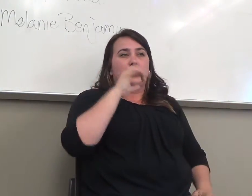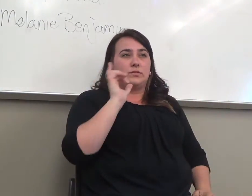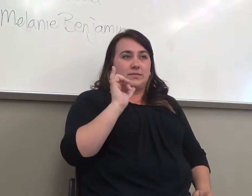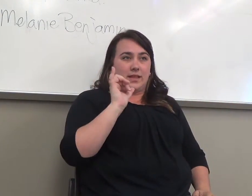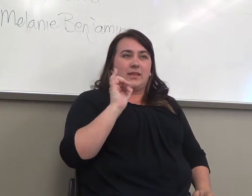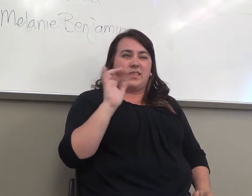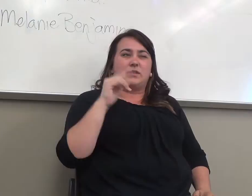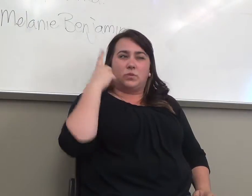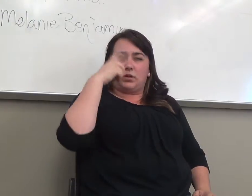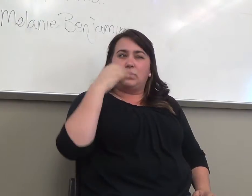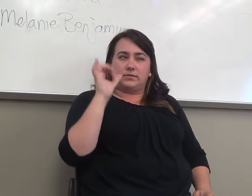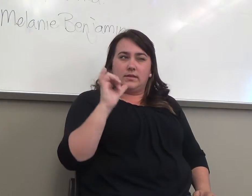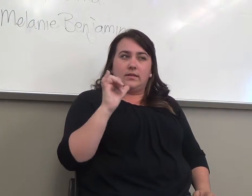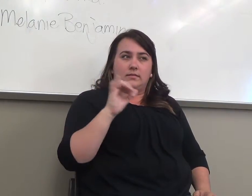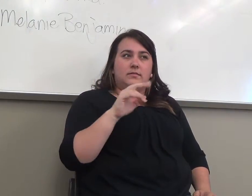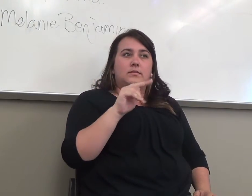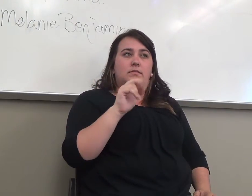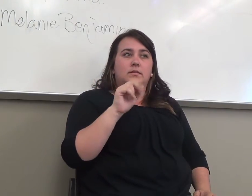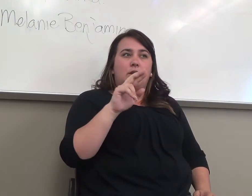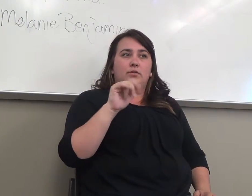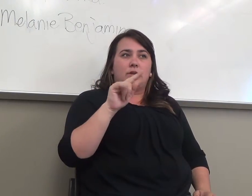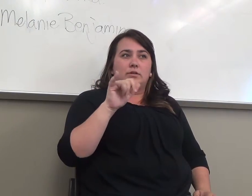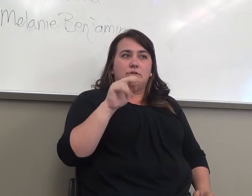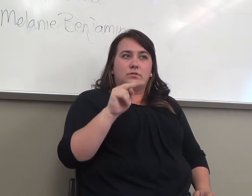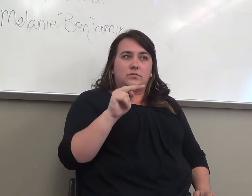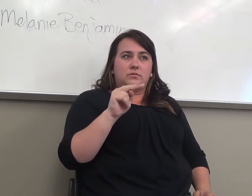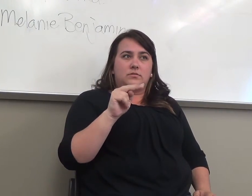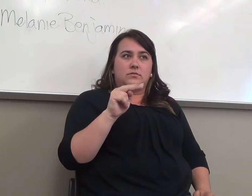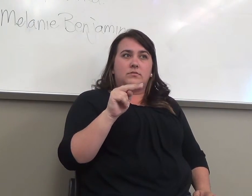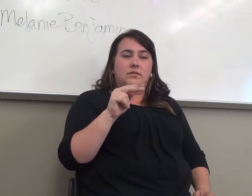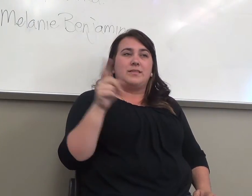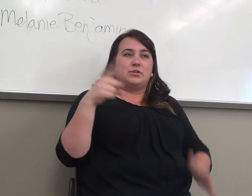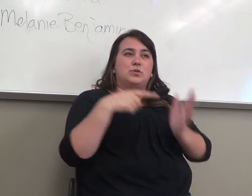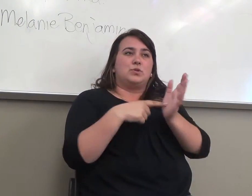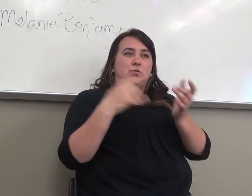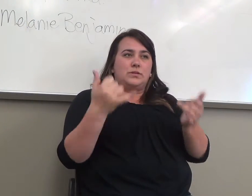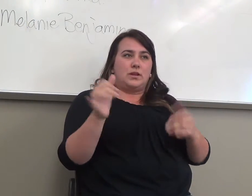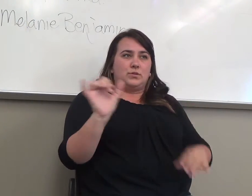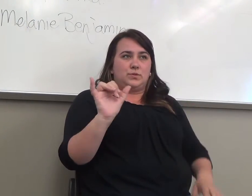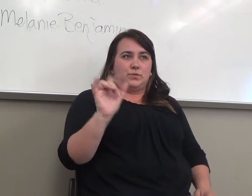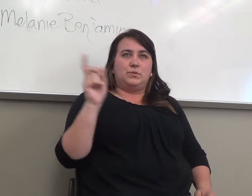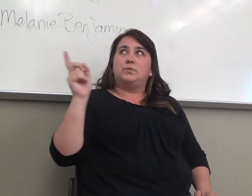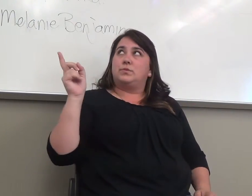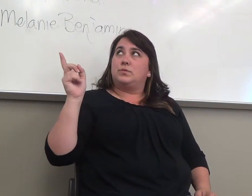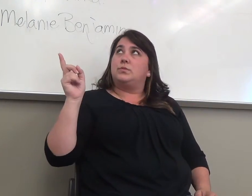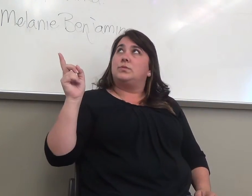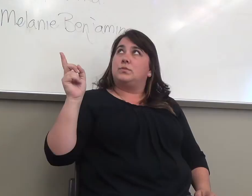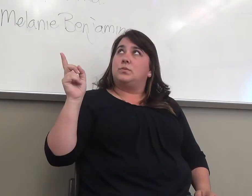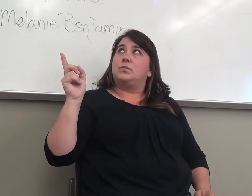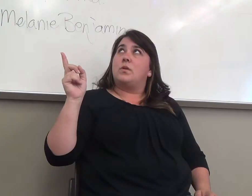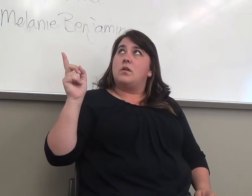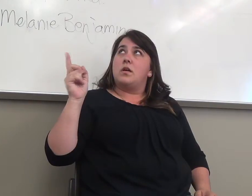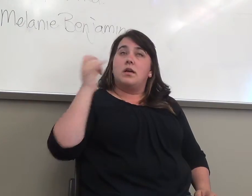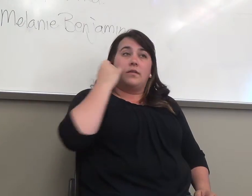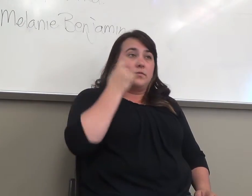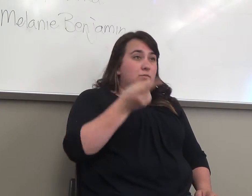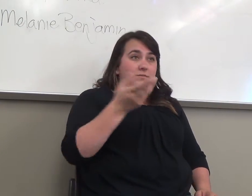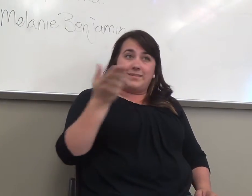this? So this is also due today. Okay? And again, if you weren't here, or you